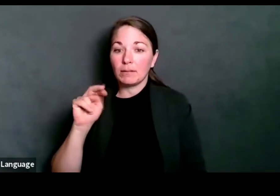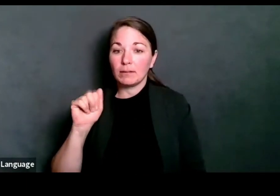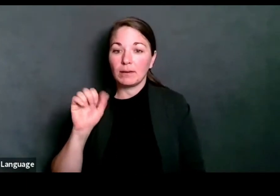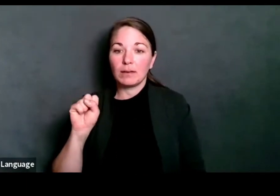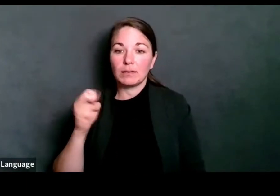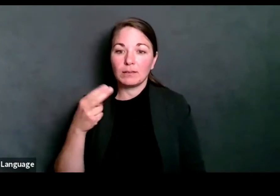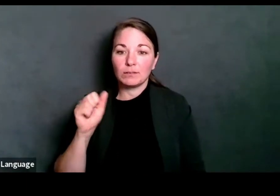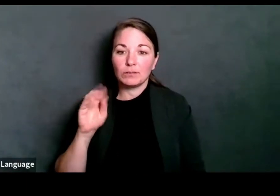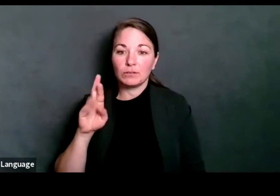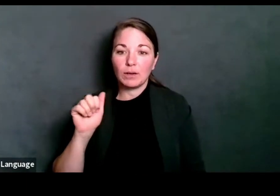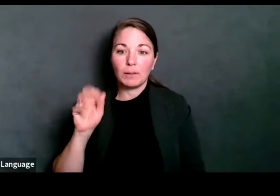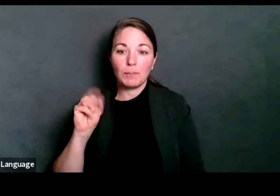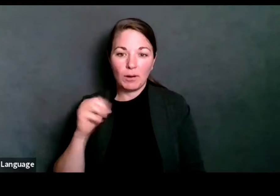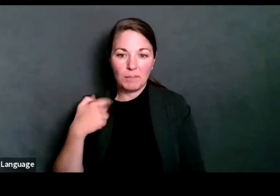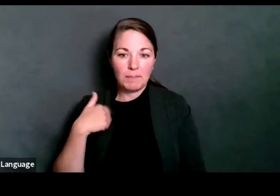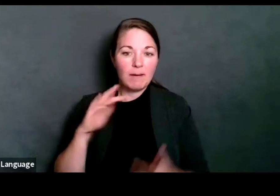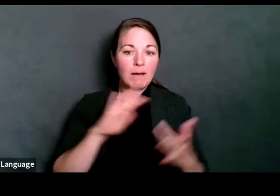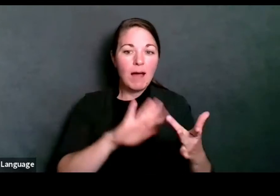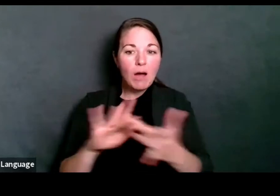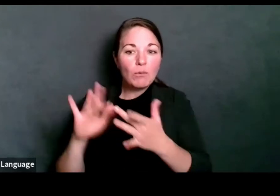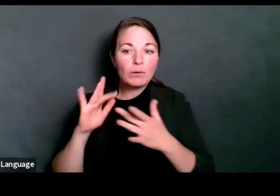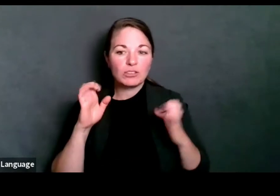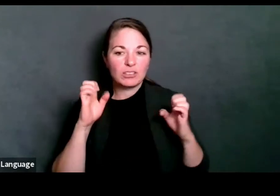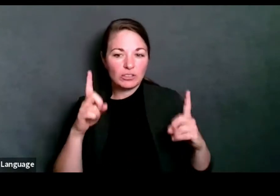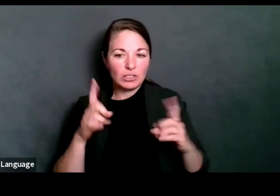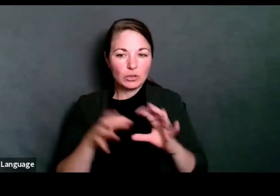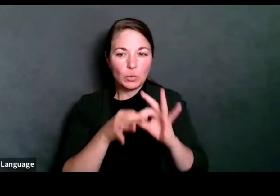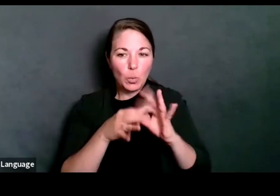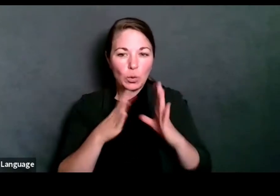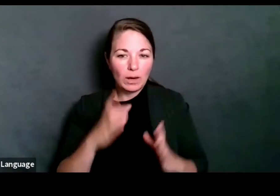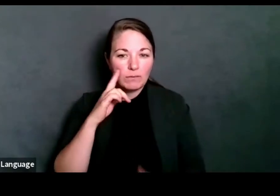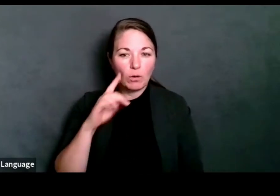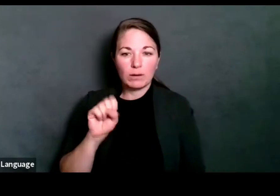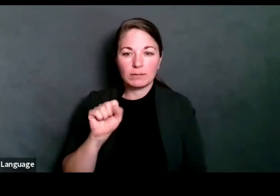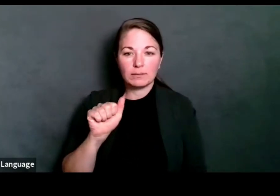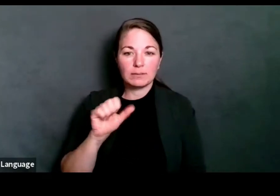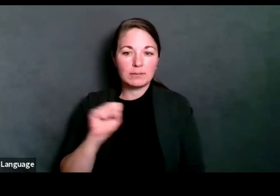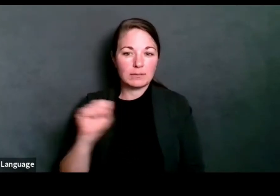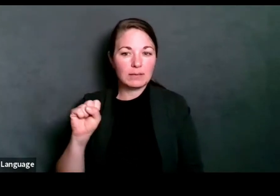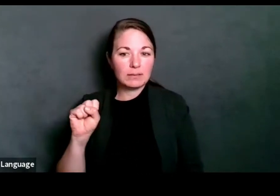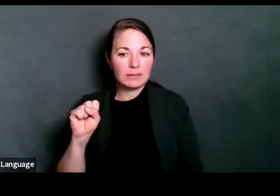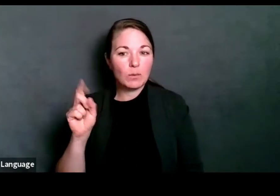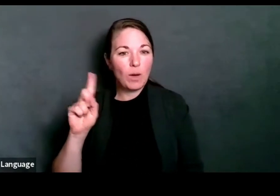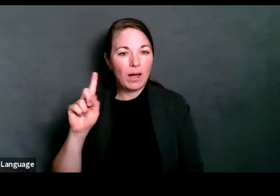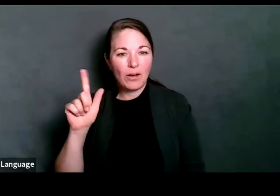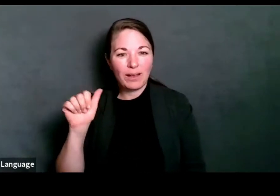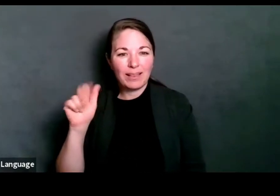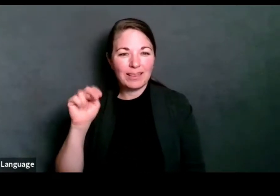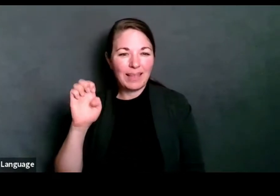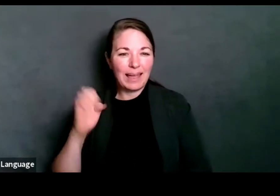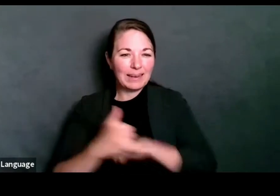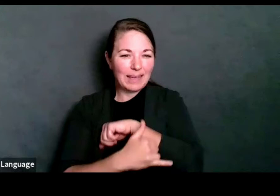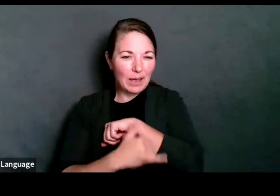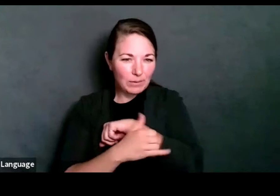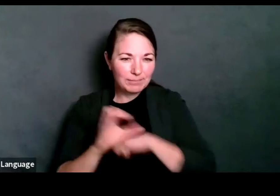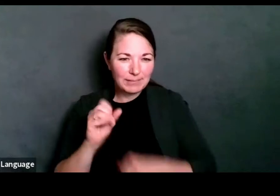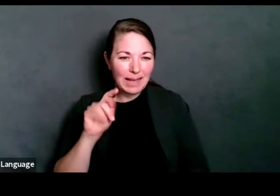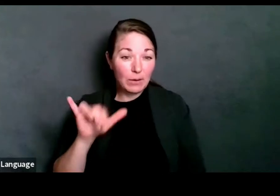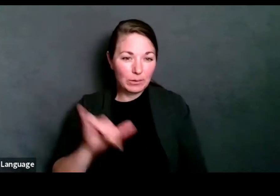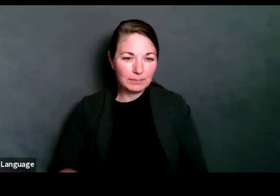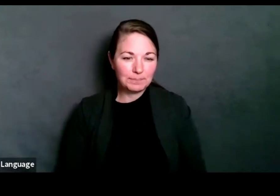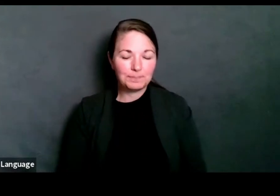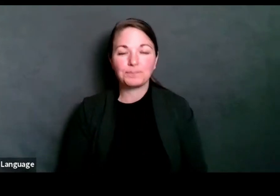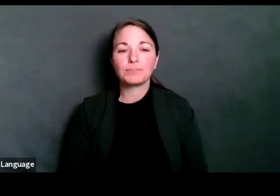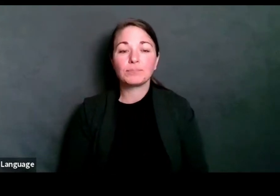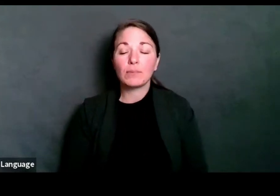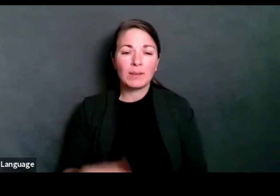I am the Outreach and Education Coordinator for Sexual Assault Support Services in Lane County. I'm really excited to be able to share this material with